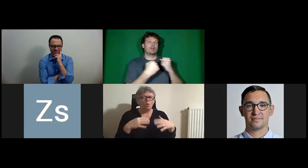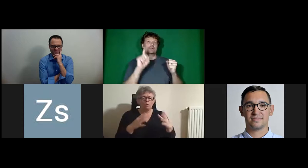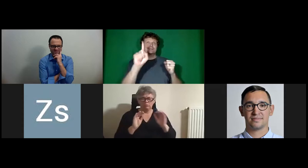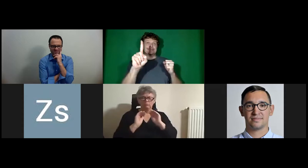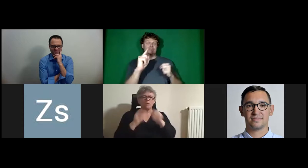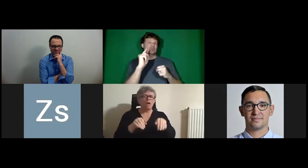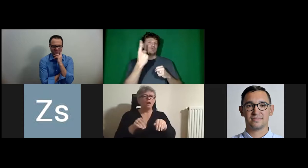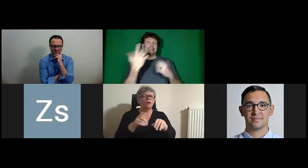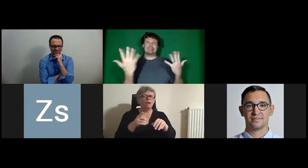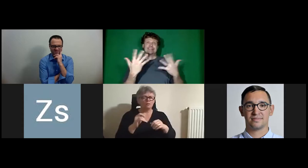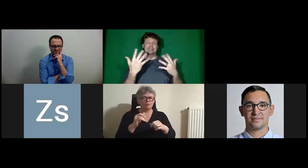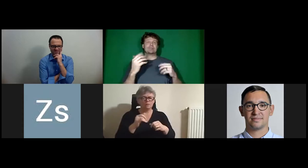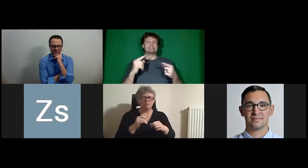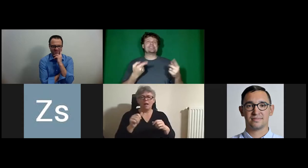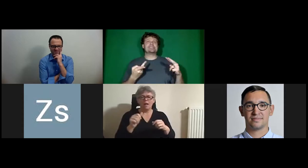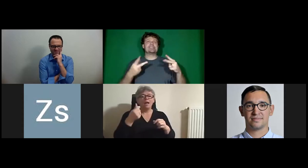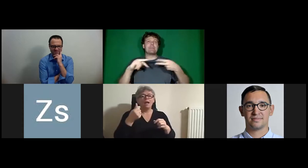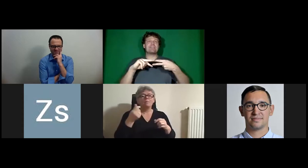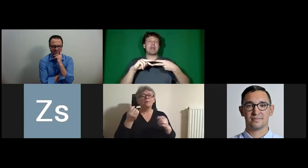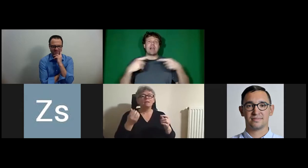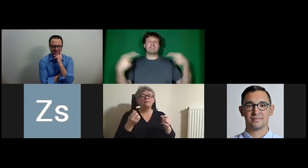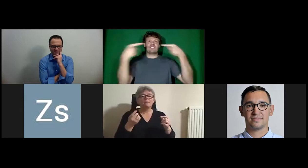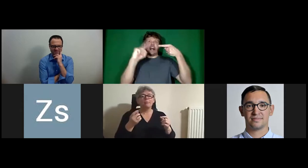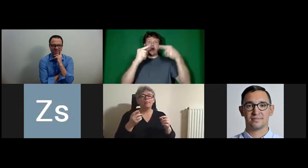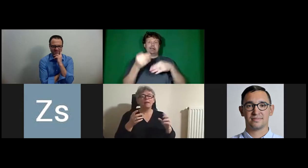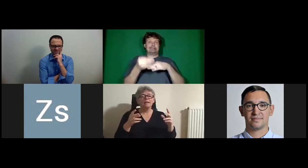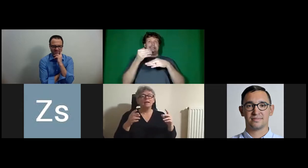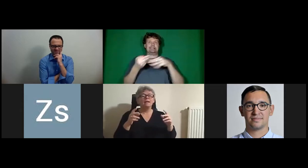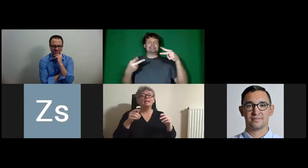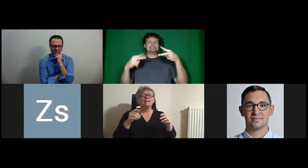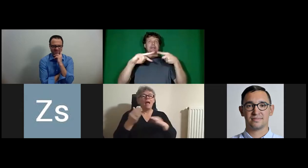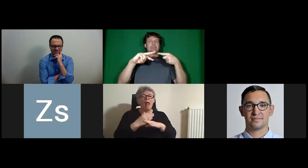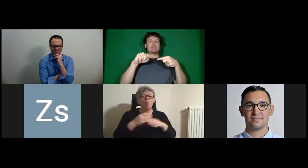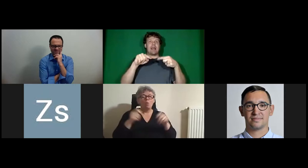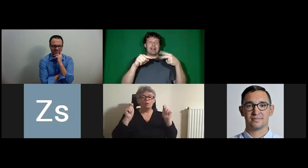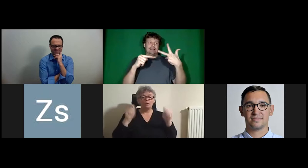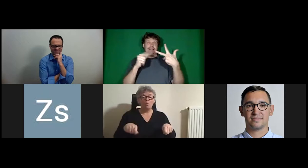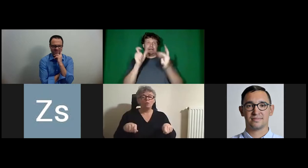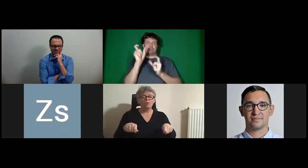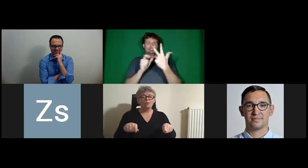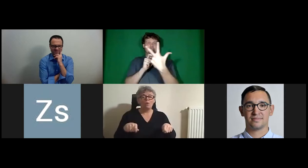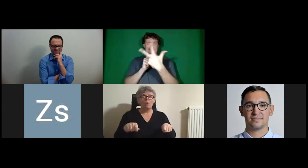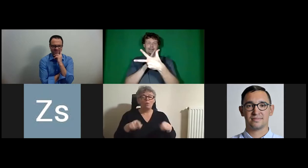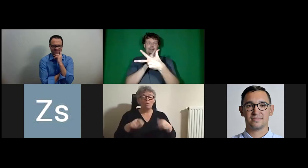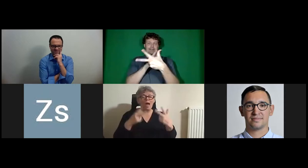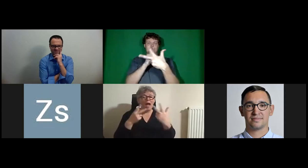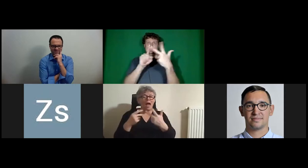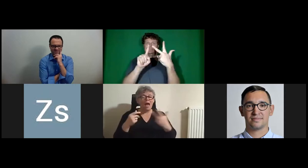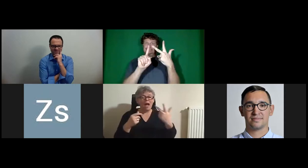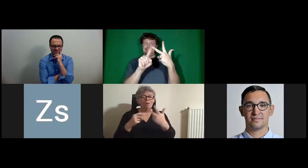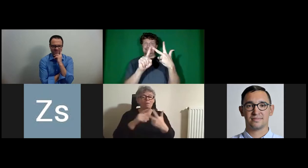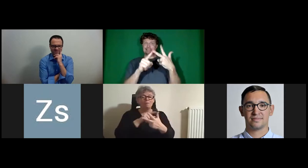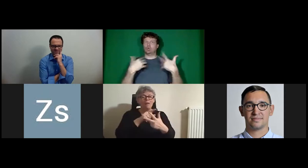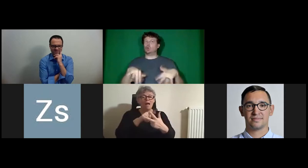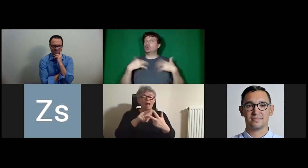just so impressed. So they also supported me. But at the semifinals, there are